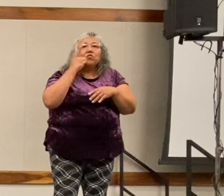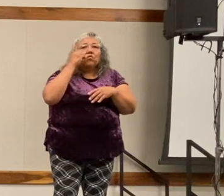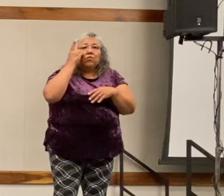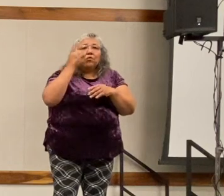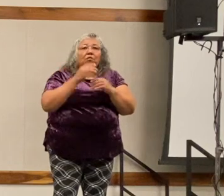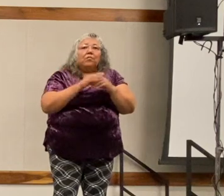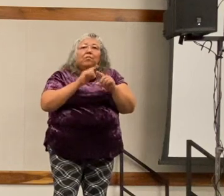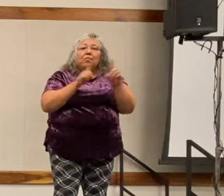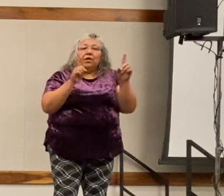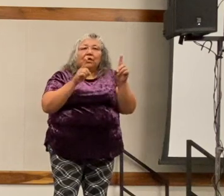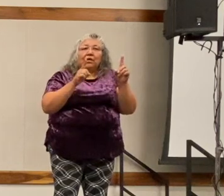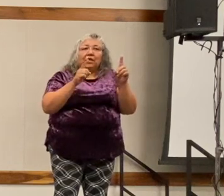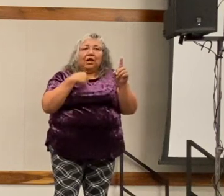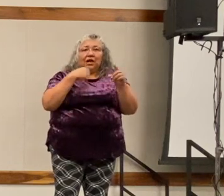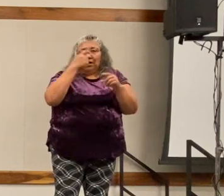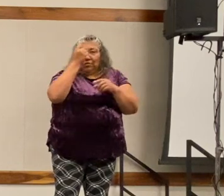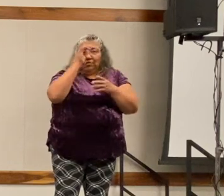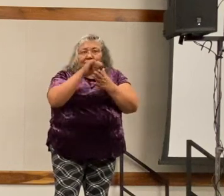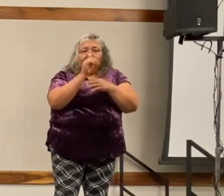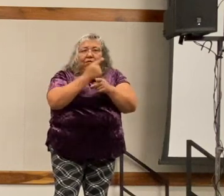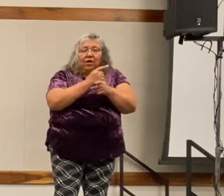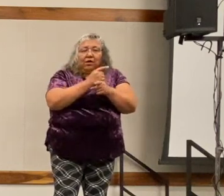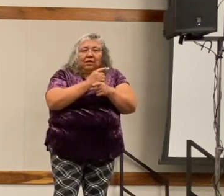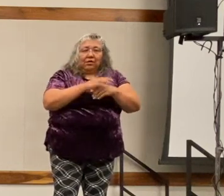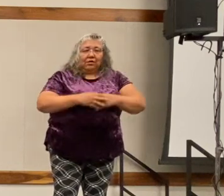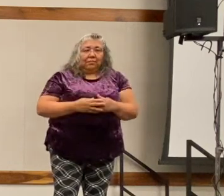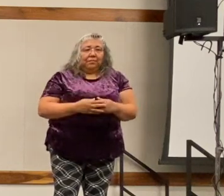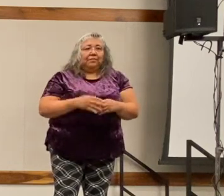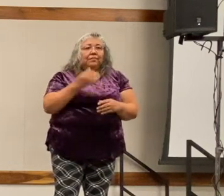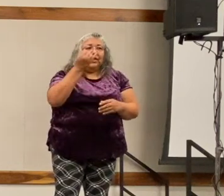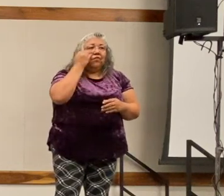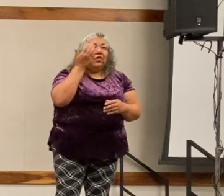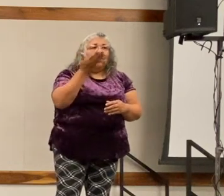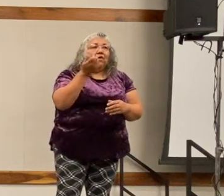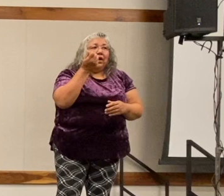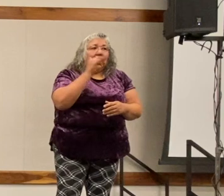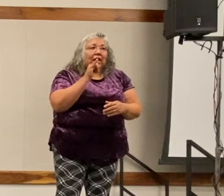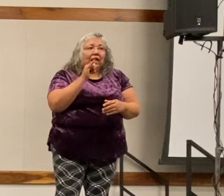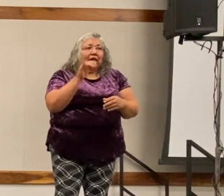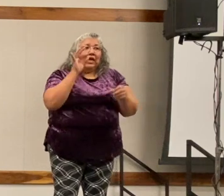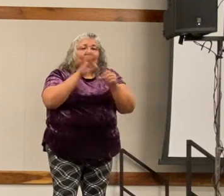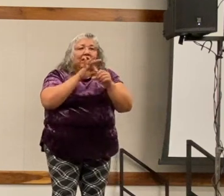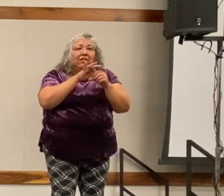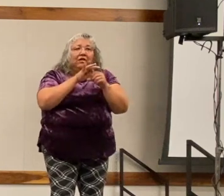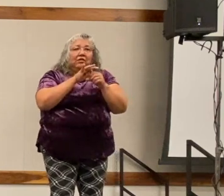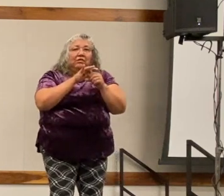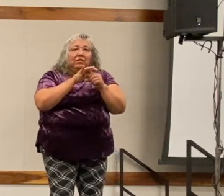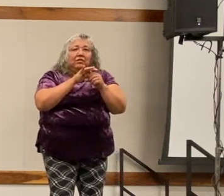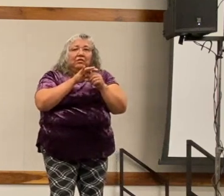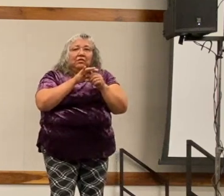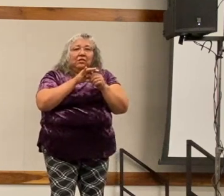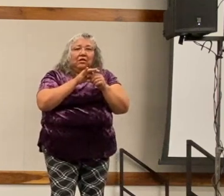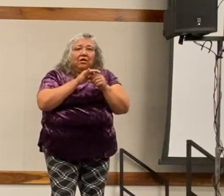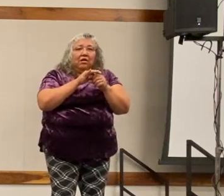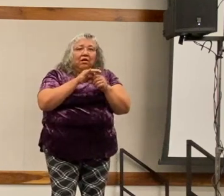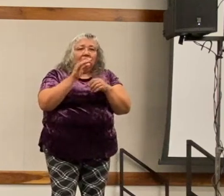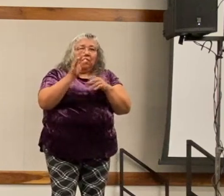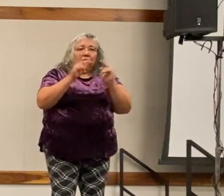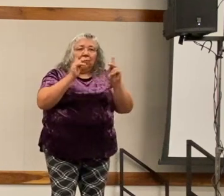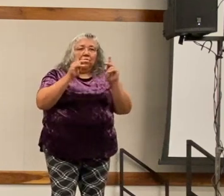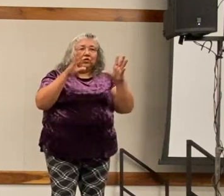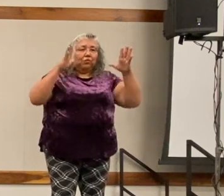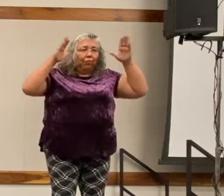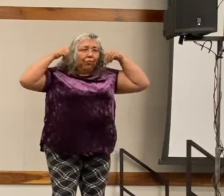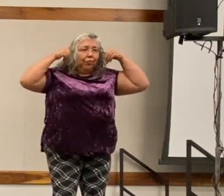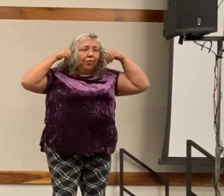dormitories, but if I understand that right. So, if there are any elected officials here, tune out right now, okay? Tune out.